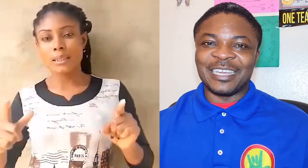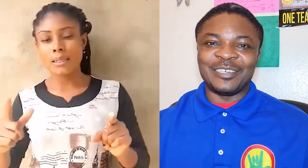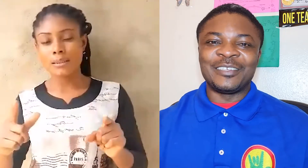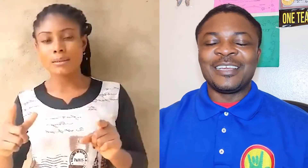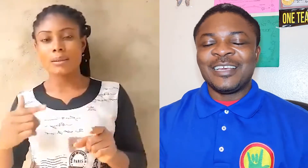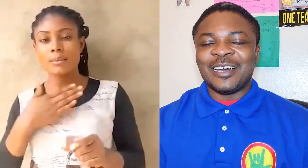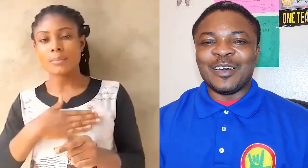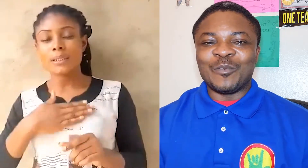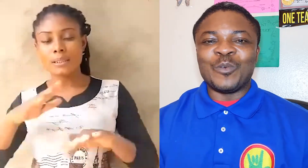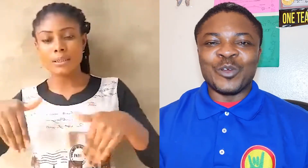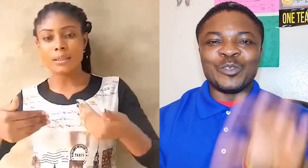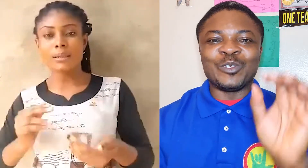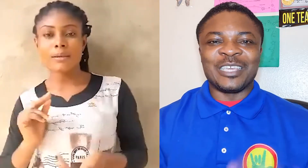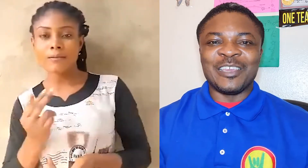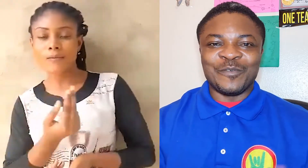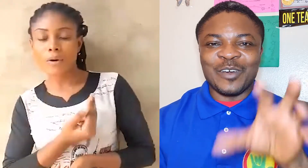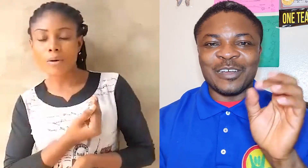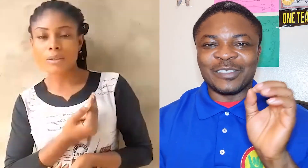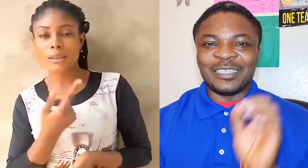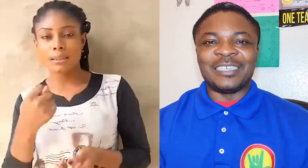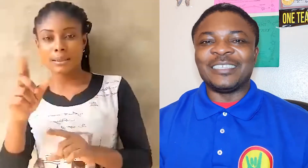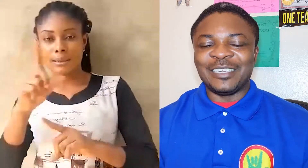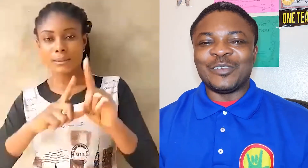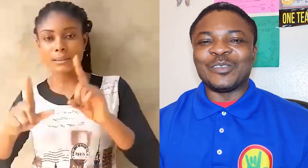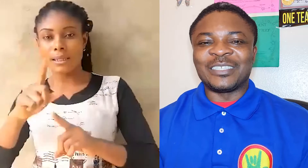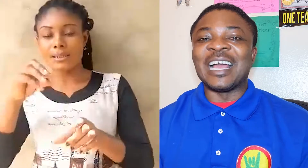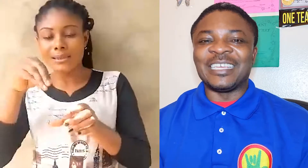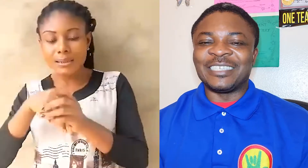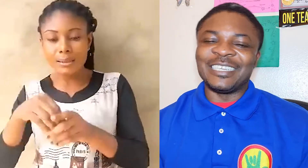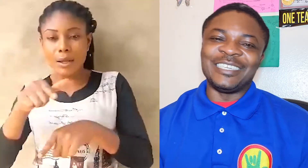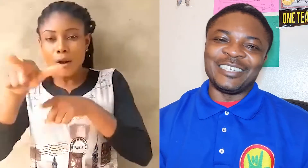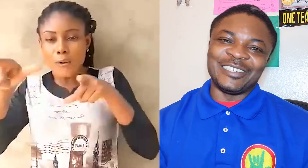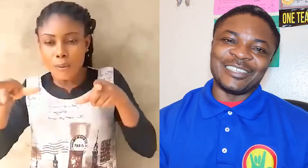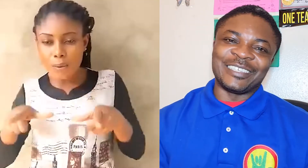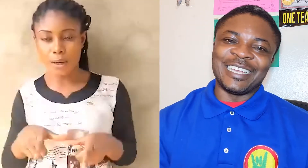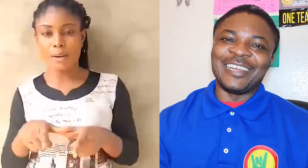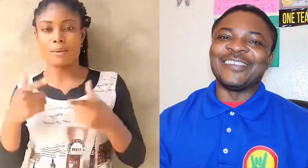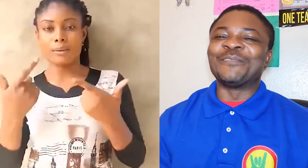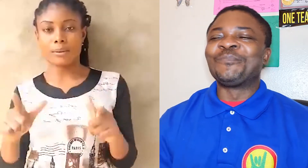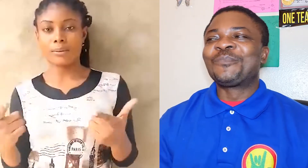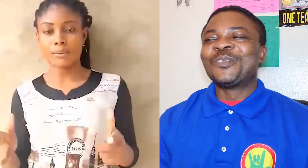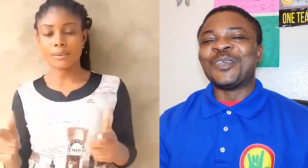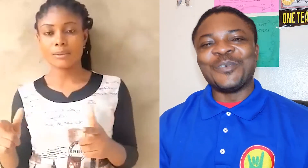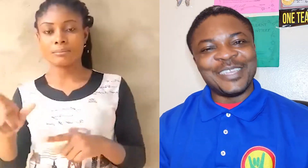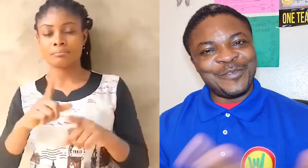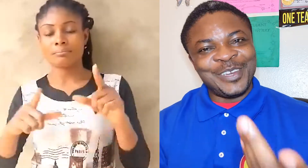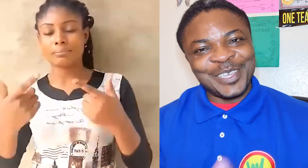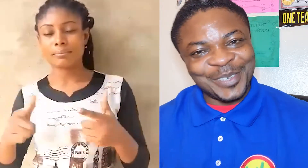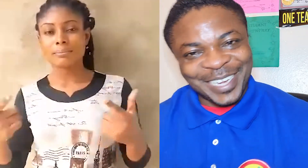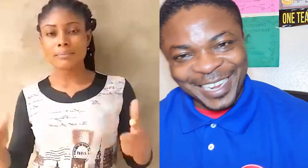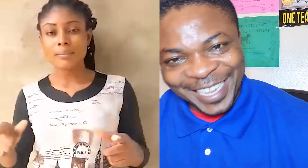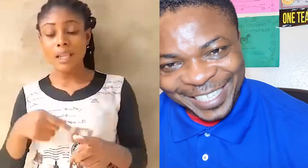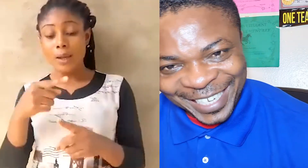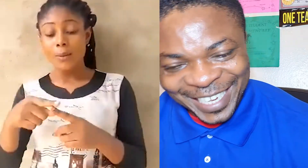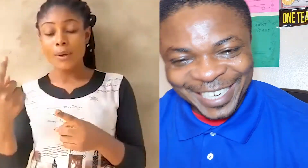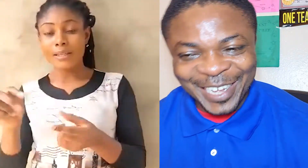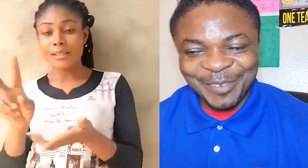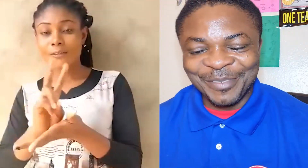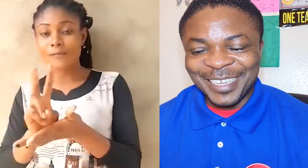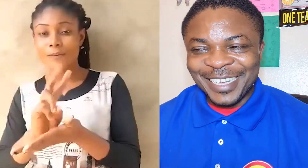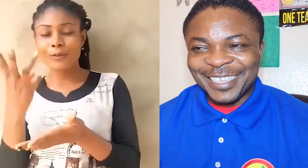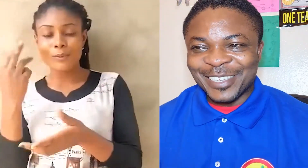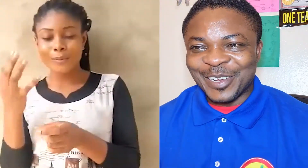English sign. We want you to give us the signs in indigenous sign language. So when the videos were collected